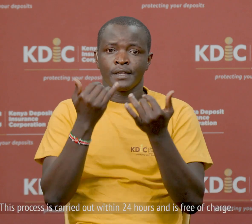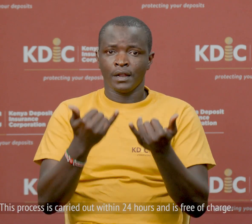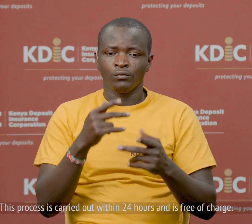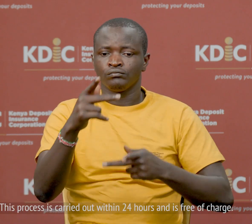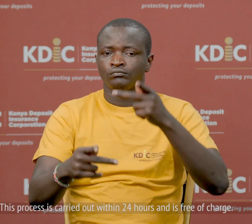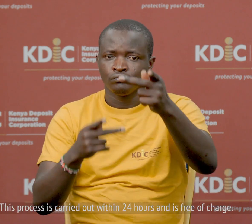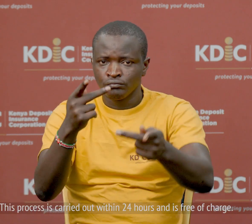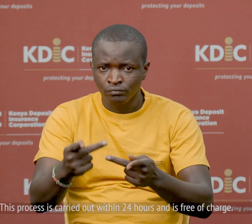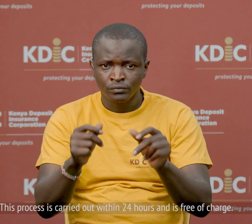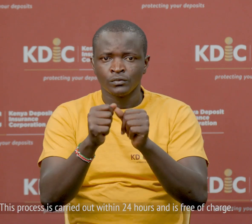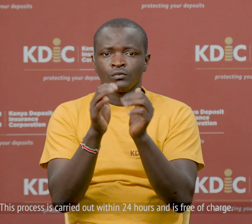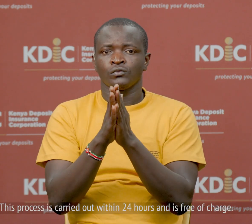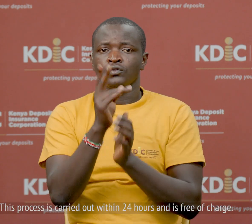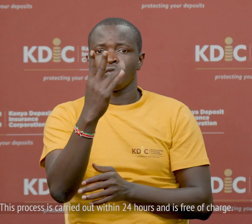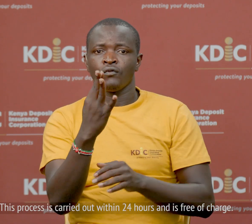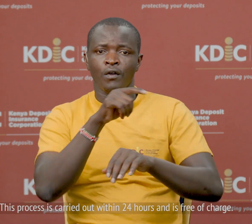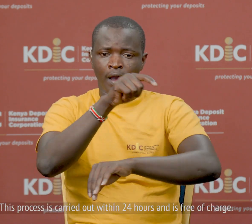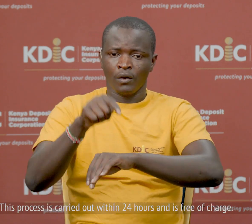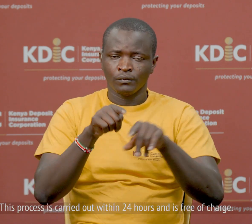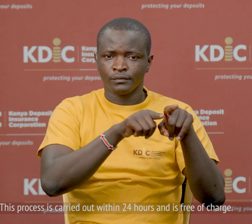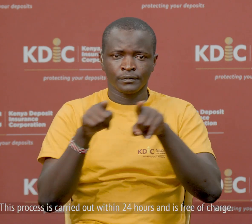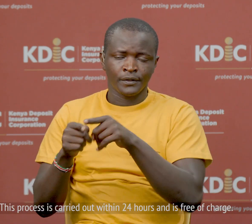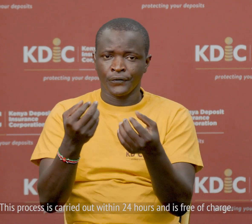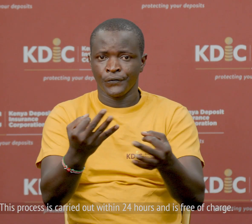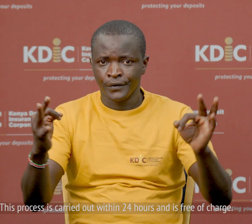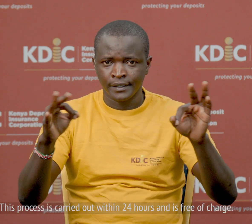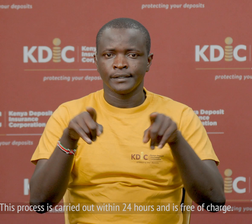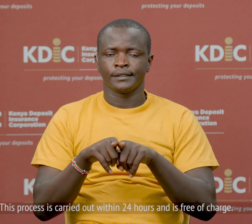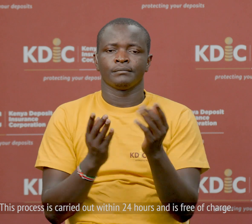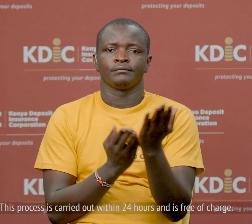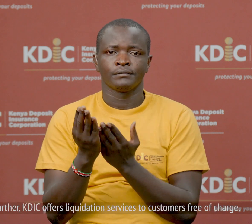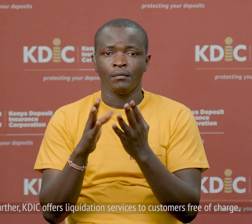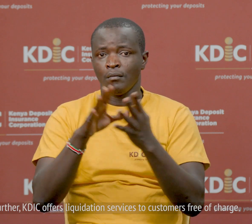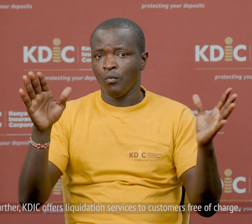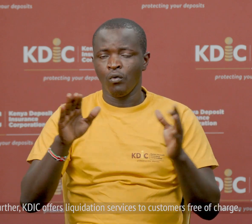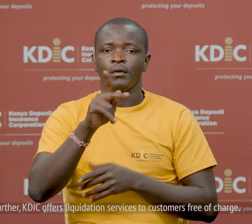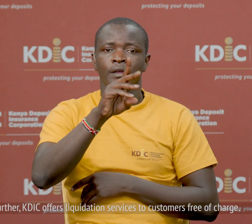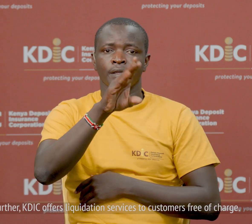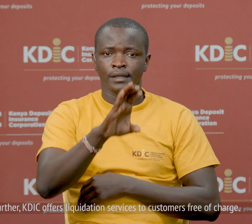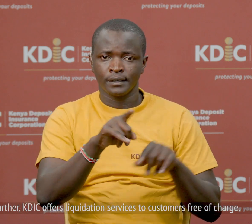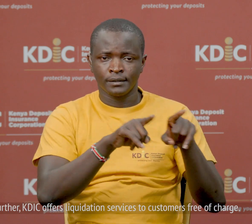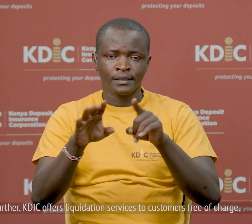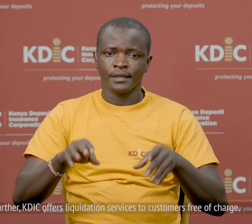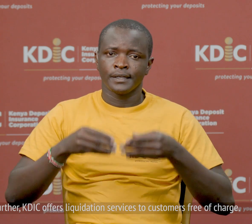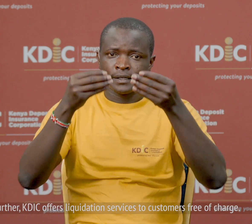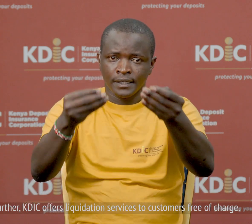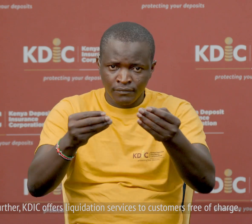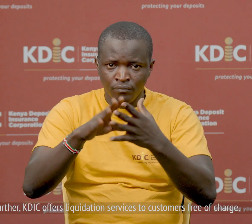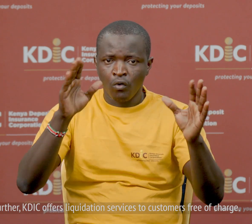This process is carried out within 24 hours and is free of charge. Further, KDIC offers liquidation